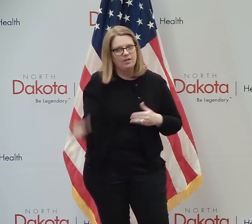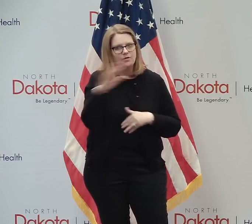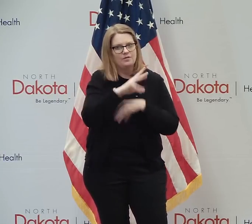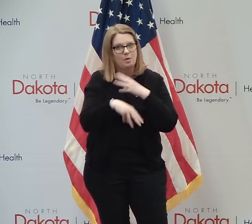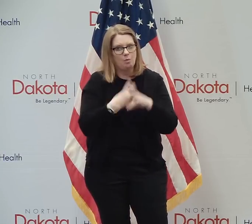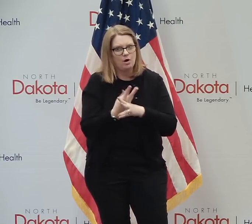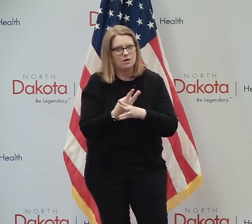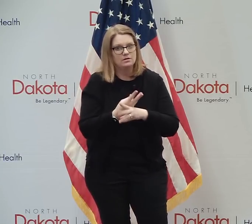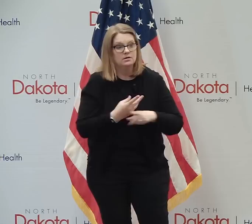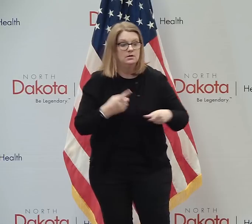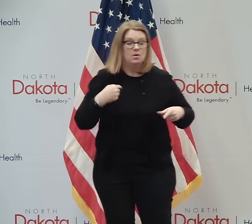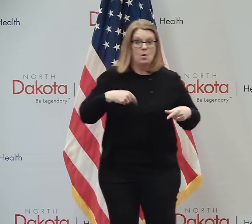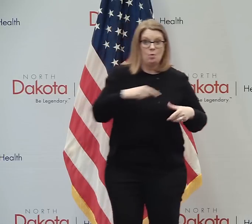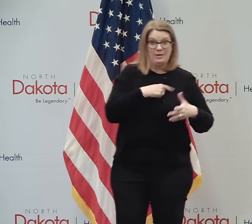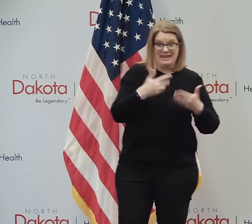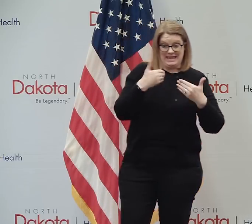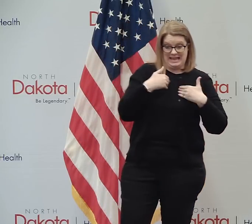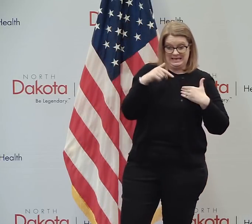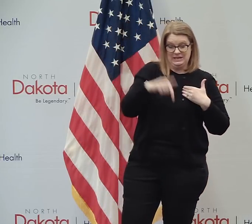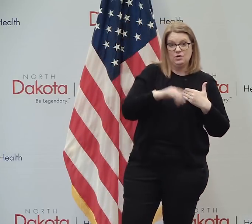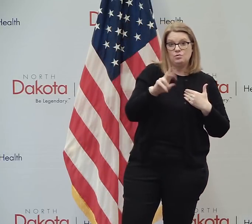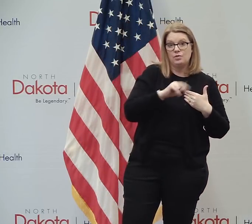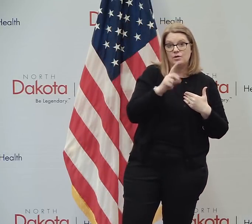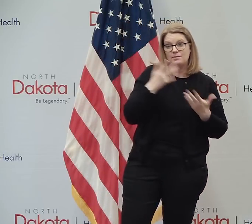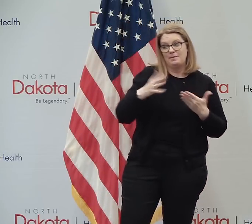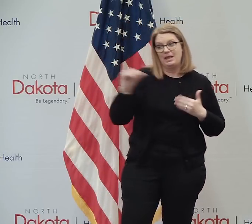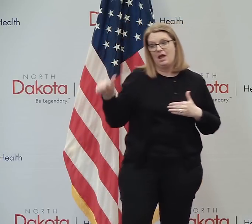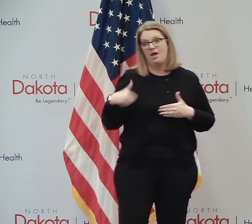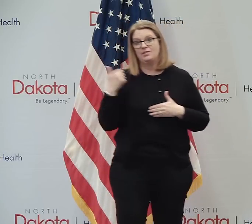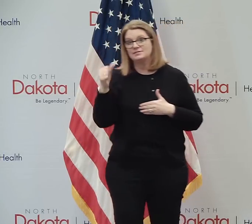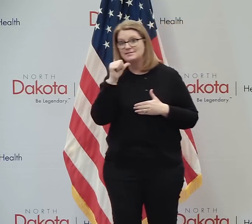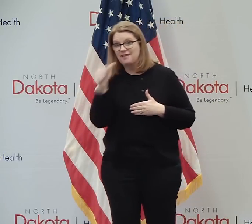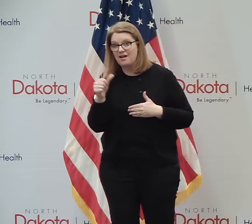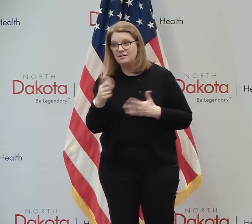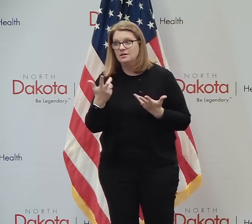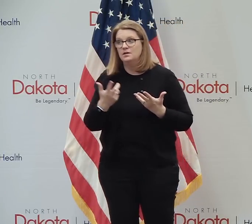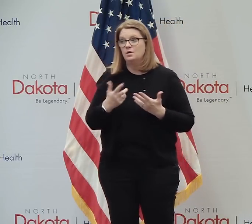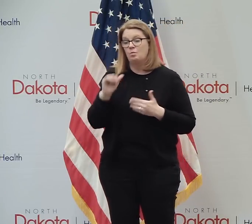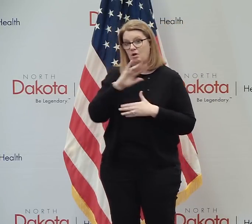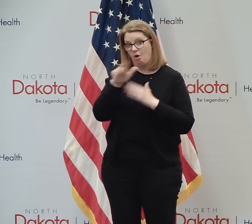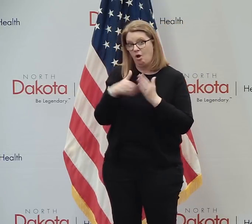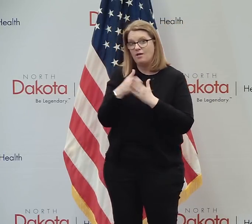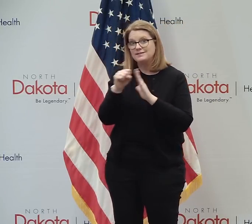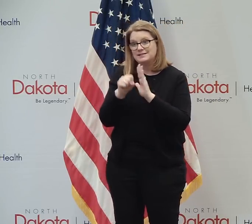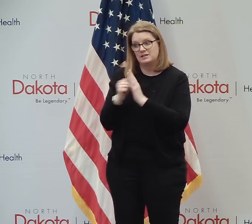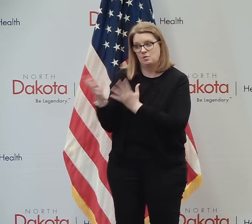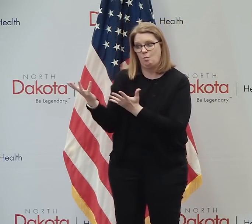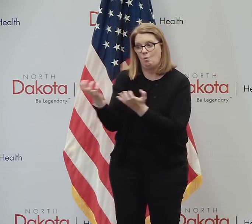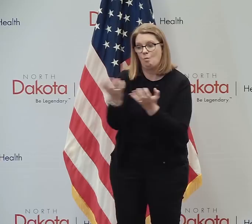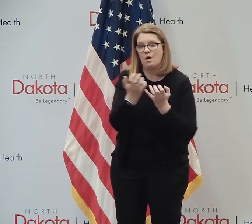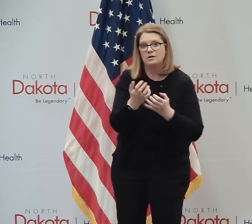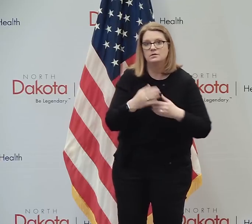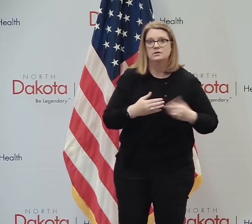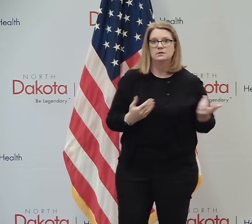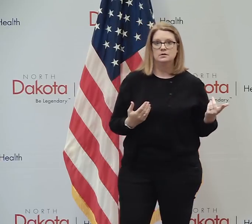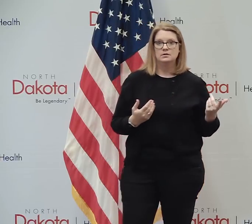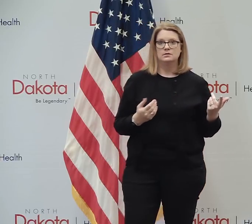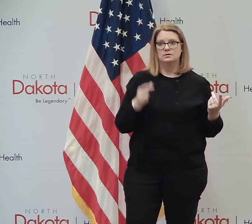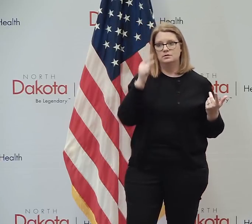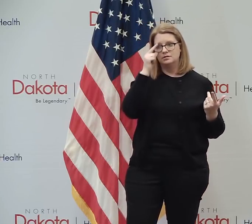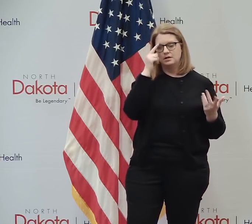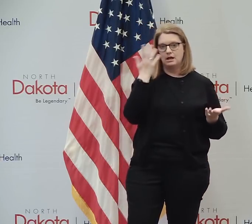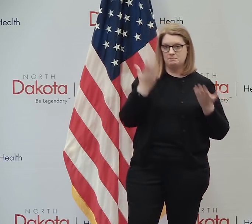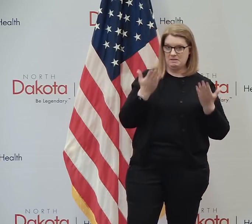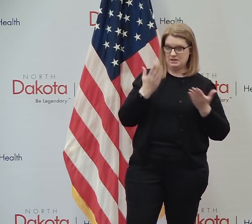that we got some in North Dakota when maybe others didn't, when all states were clamoring, was probably because of